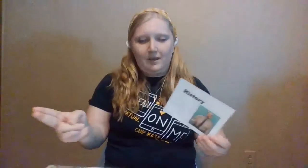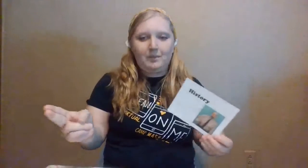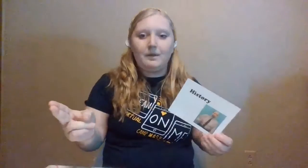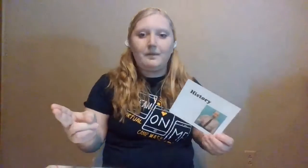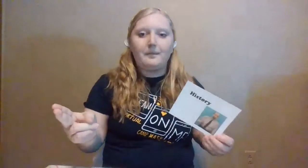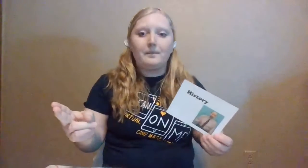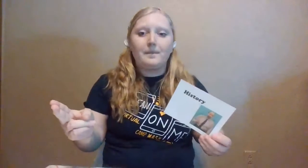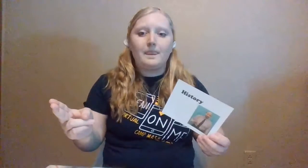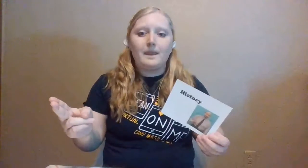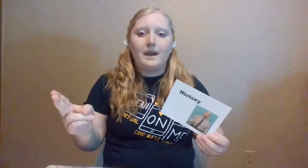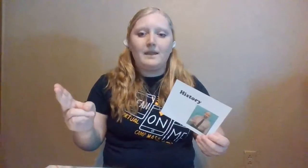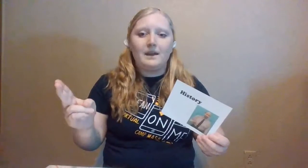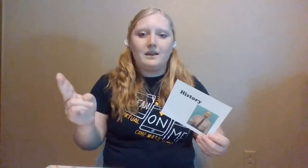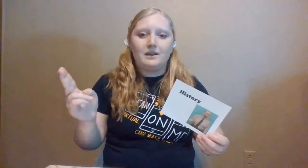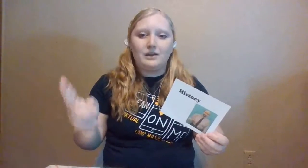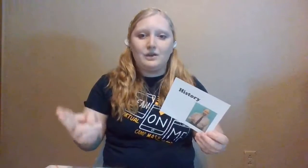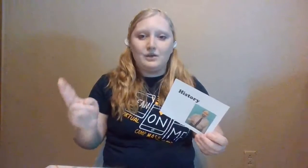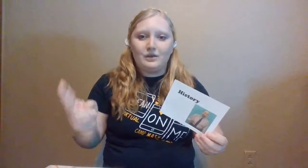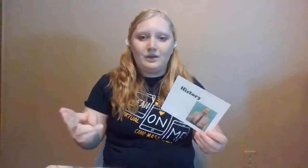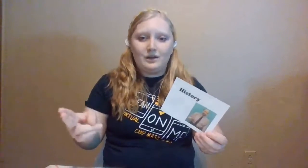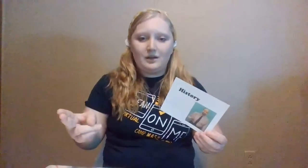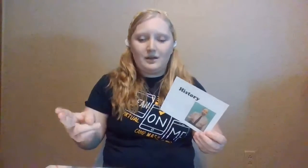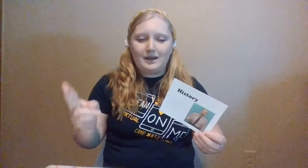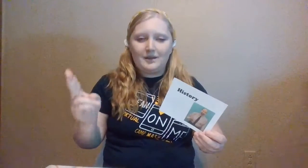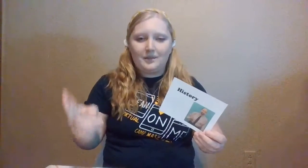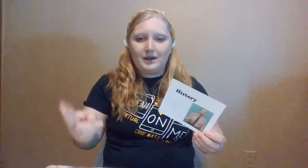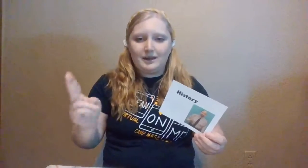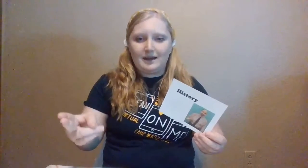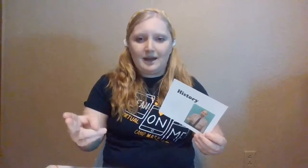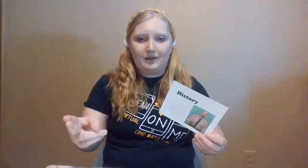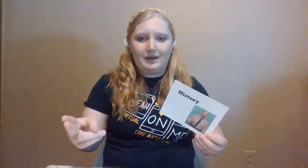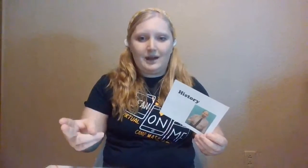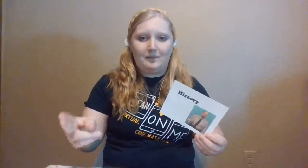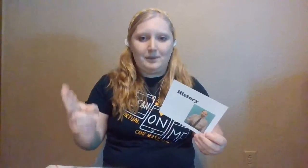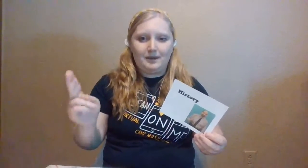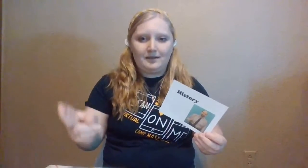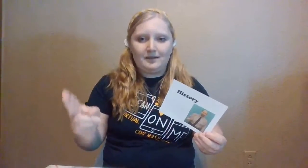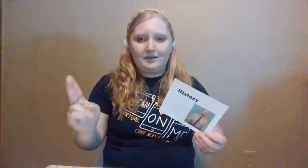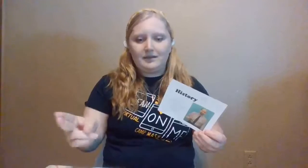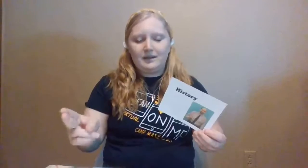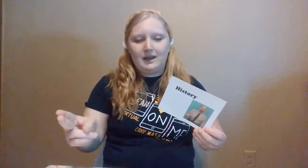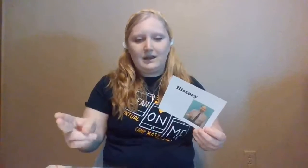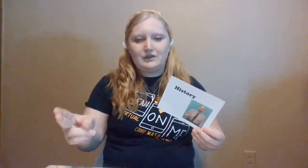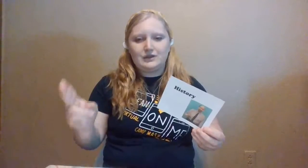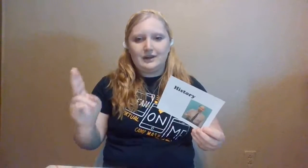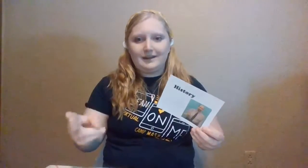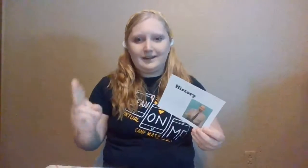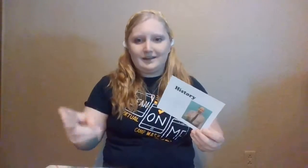shape, and then you bring it down and up. History.